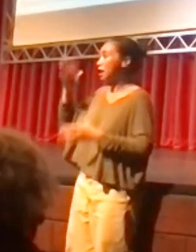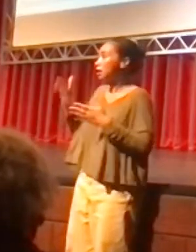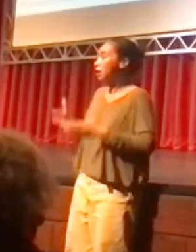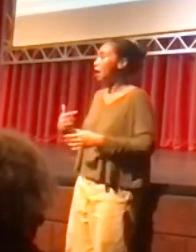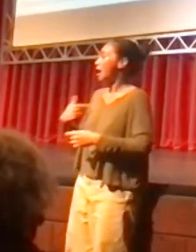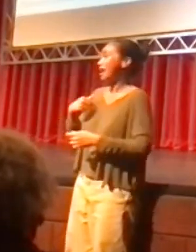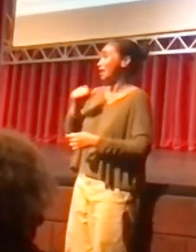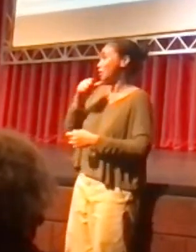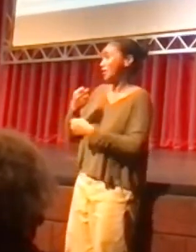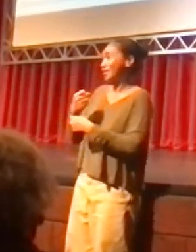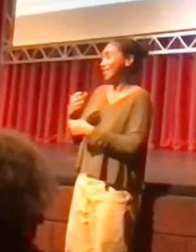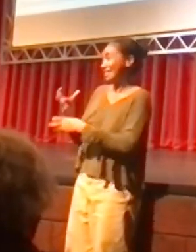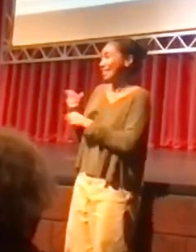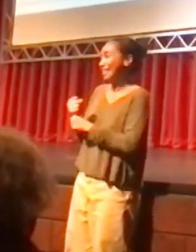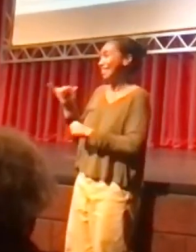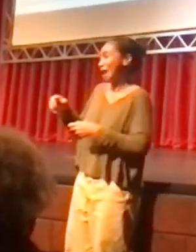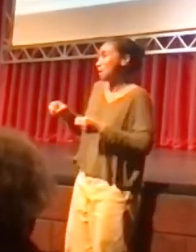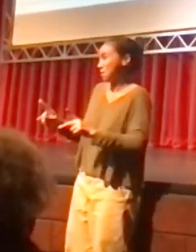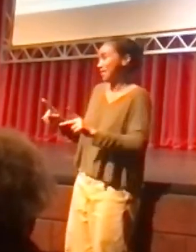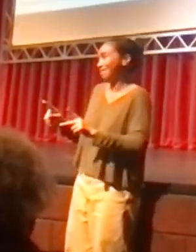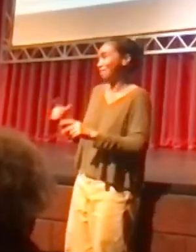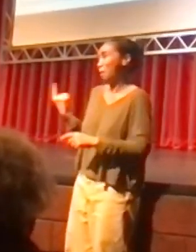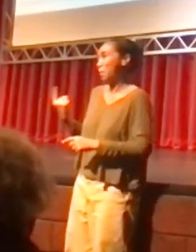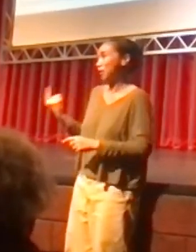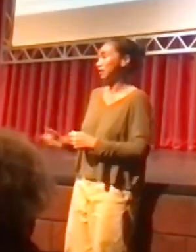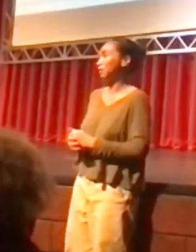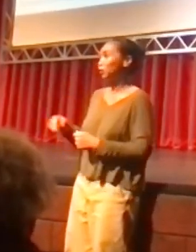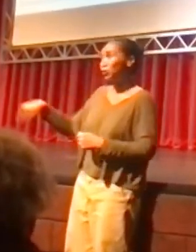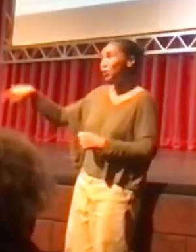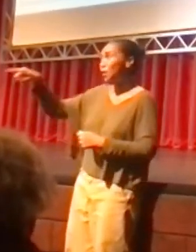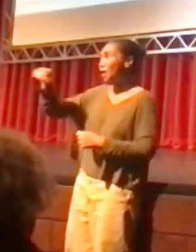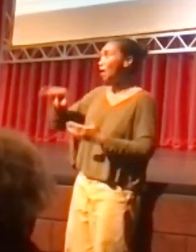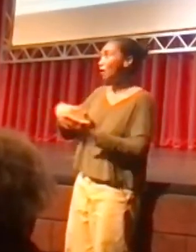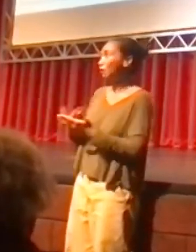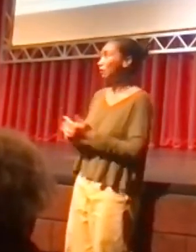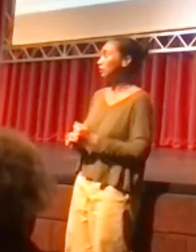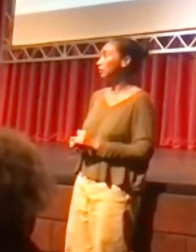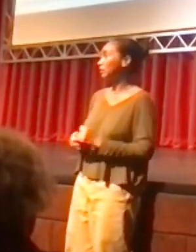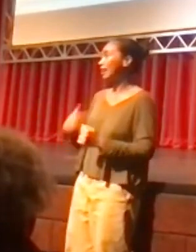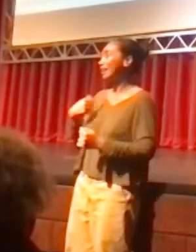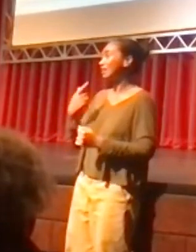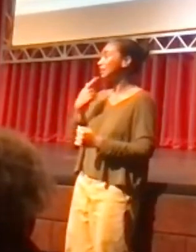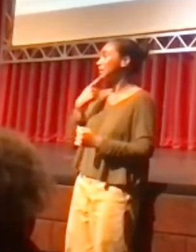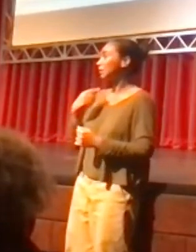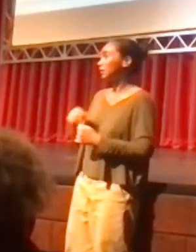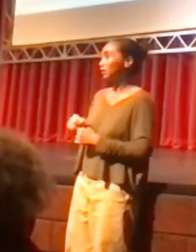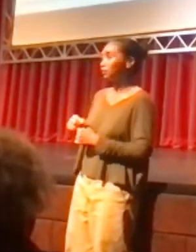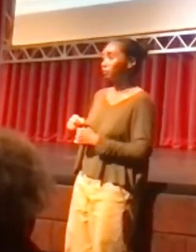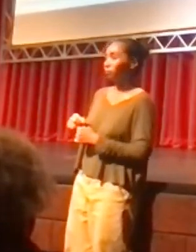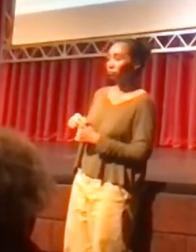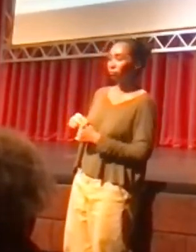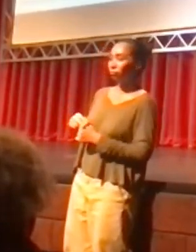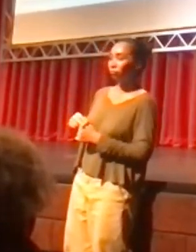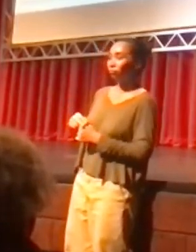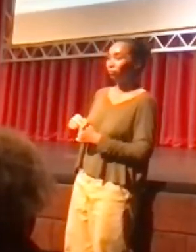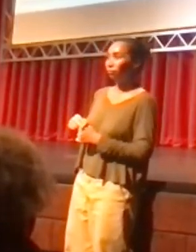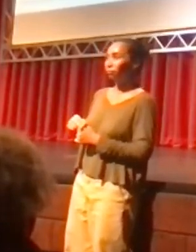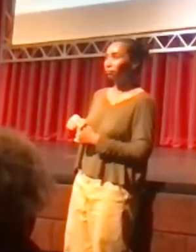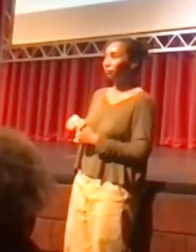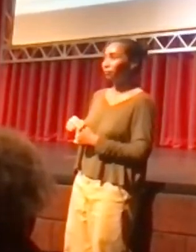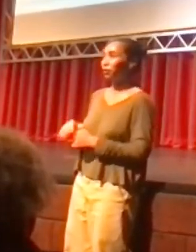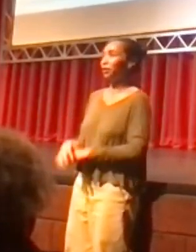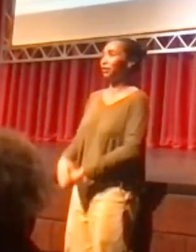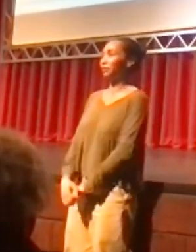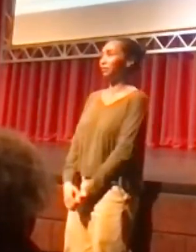don't get that opportunity very often. To you all, I say, no mai, hara mai. No mai